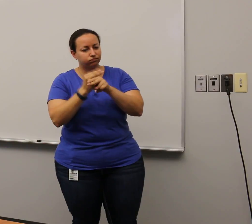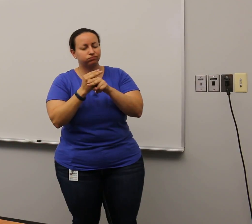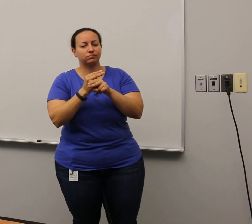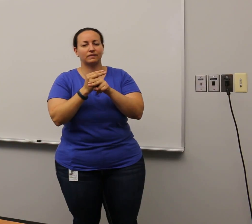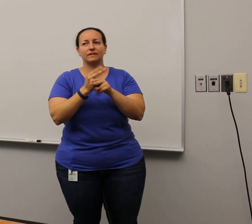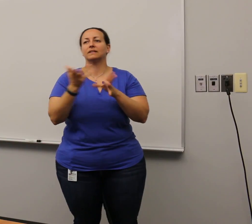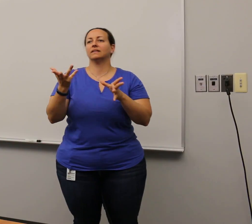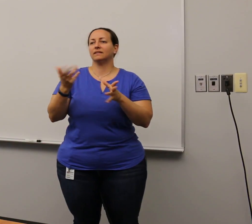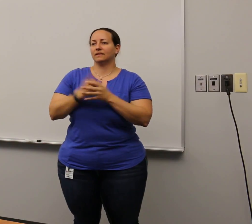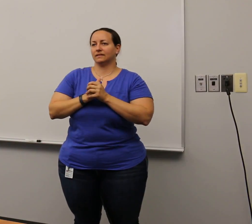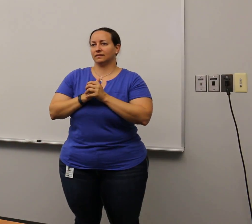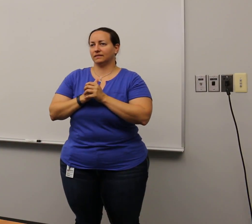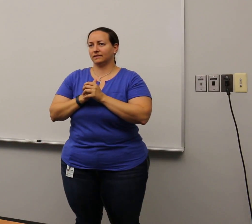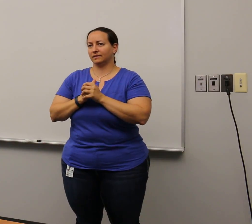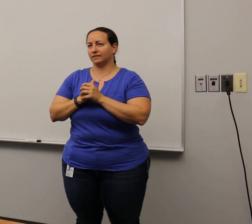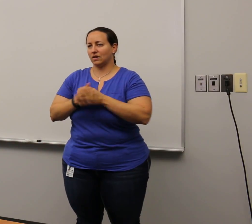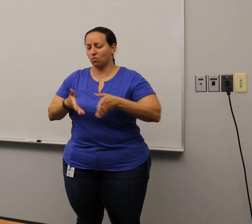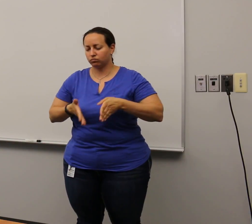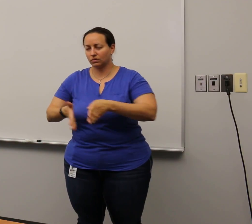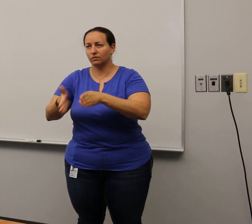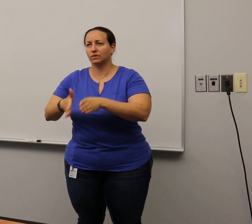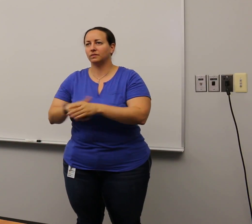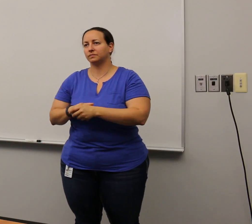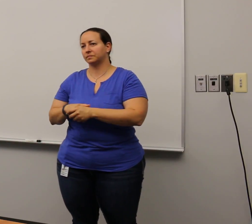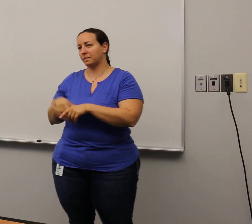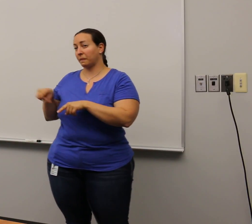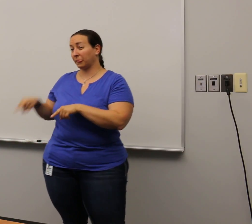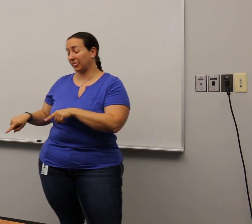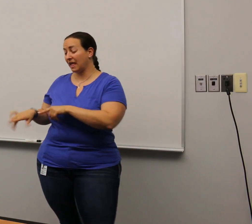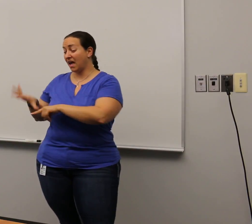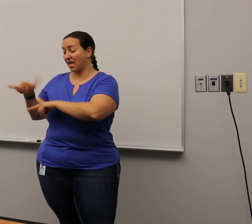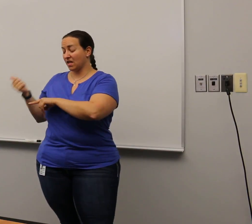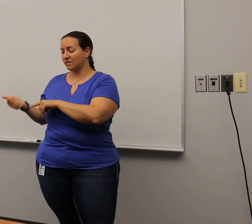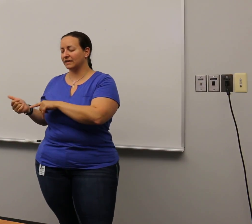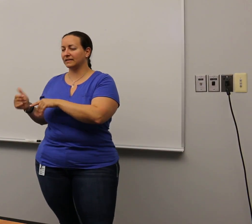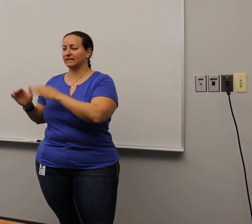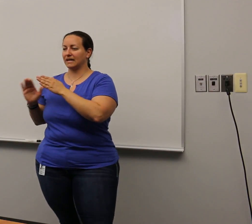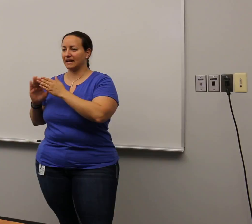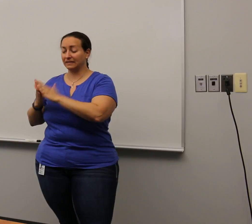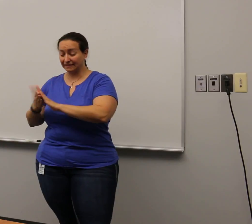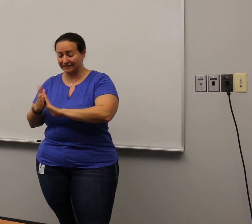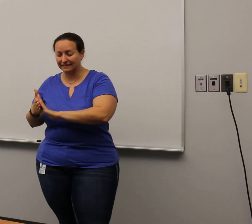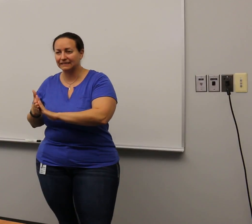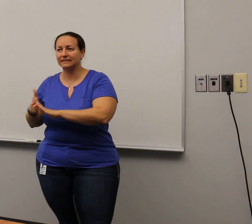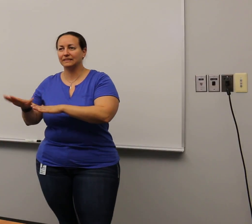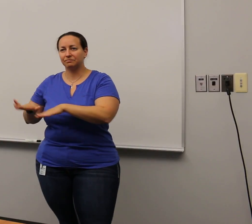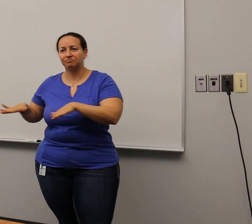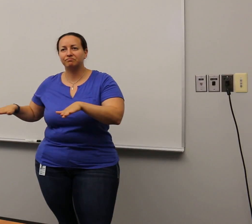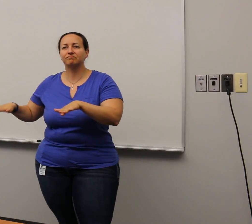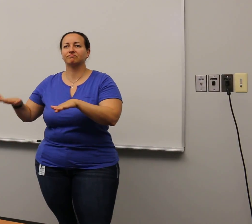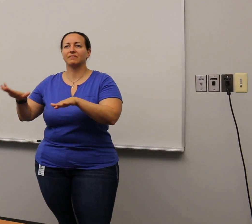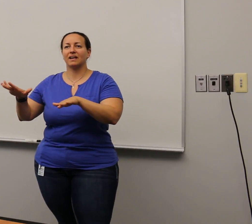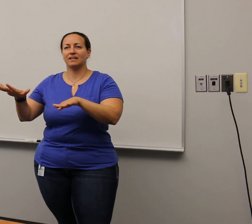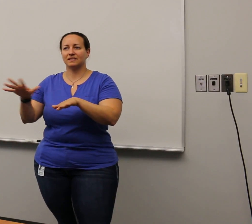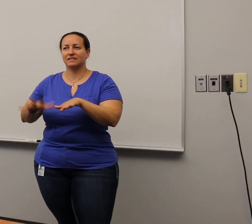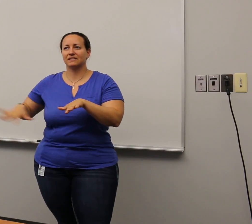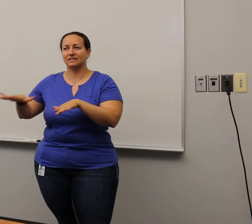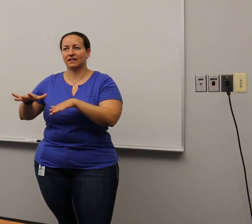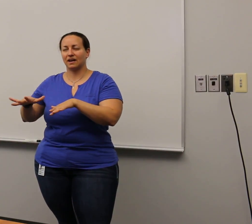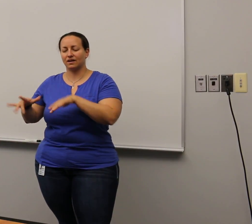and municipal governments represent the interests of cities, towns, and villages, and they're responsible for local matters such as waste removal,